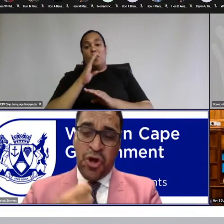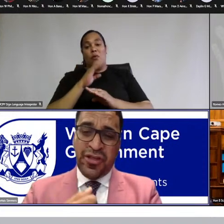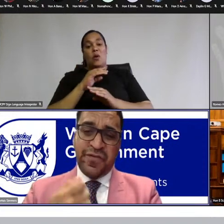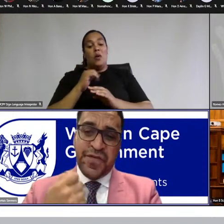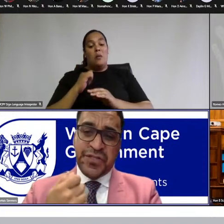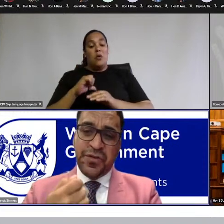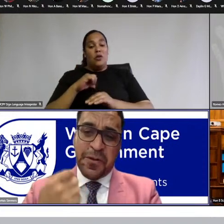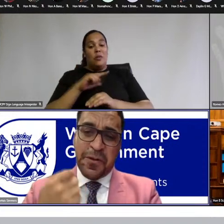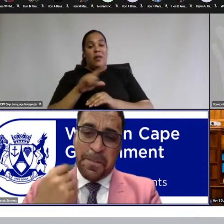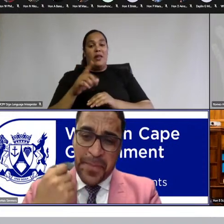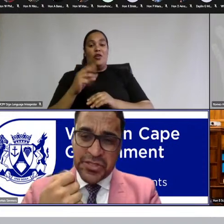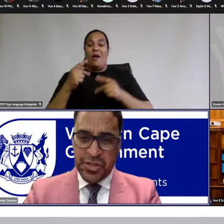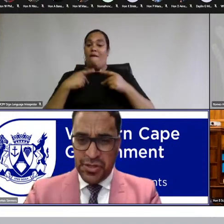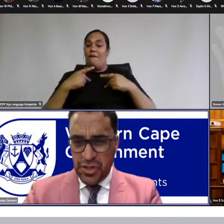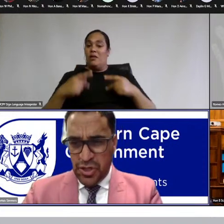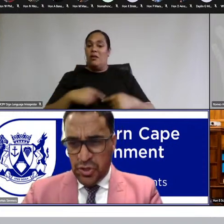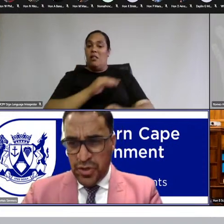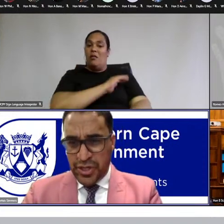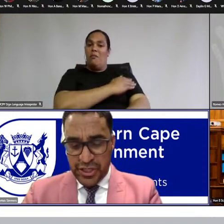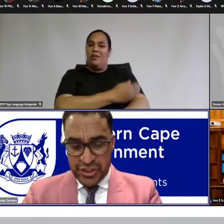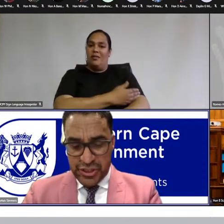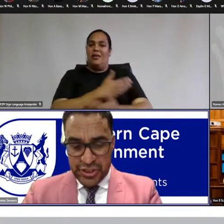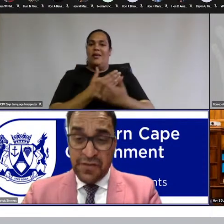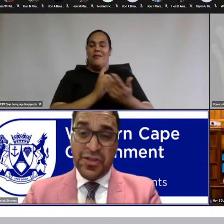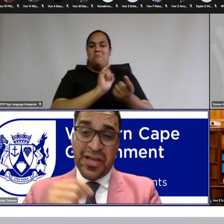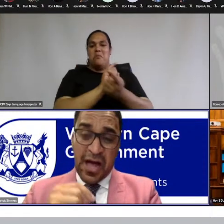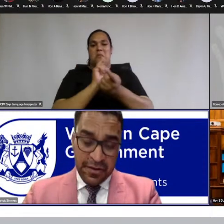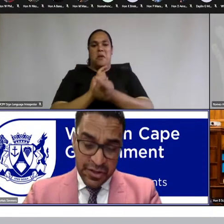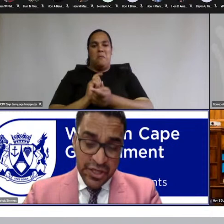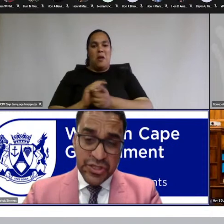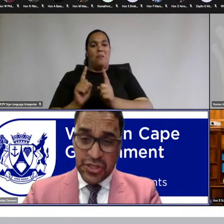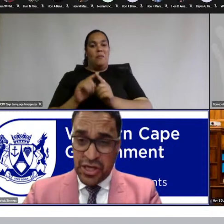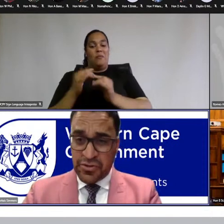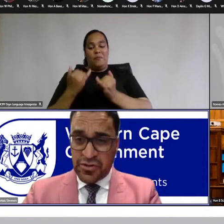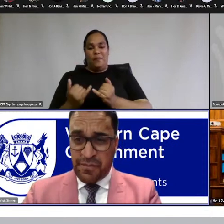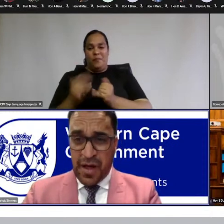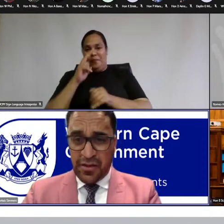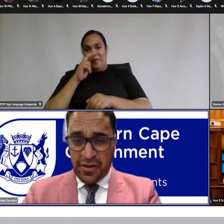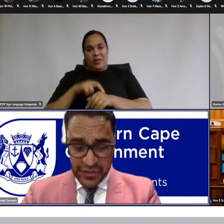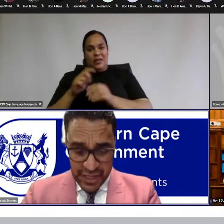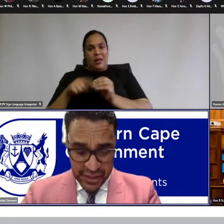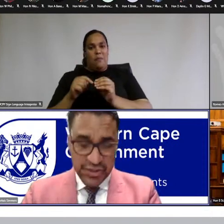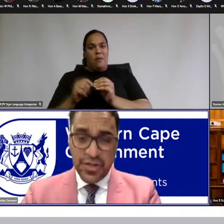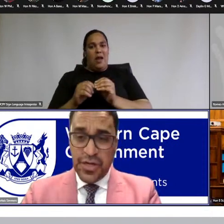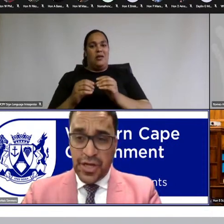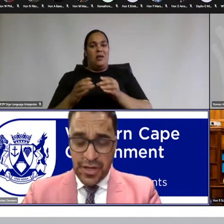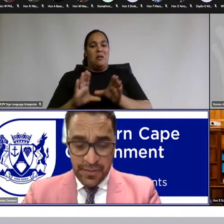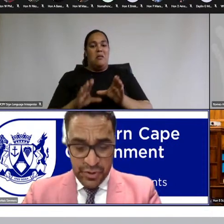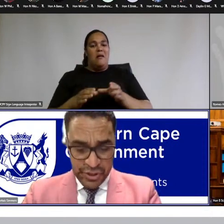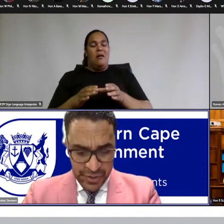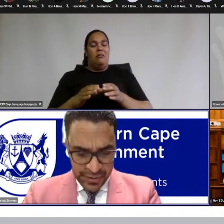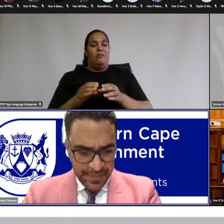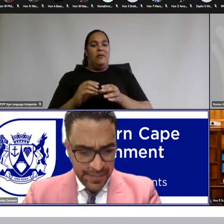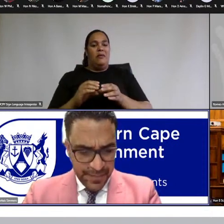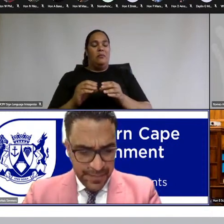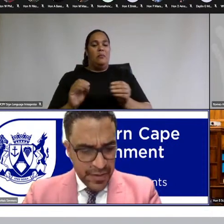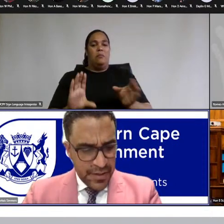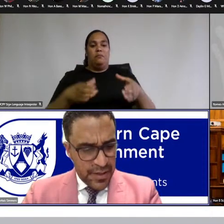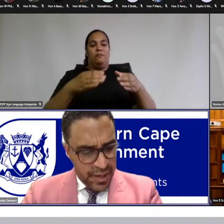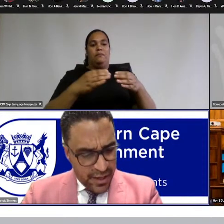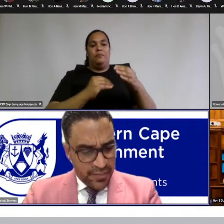do not have the fiscal capacity to address even their current needs in terms of bulk infrastructure, Deputy